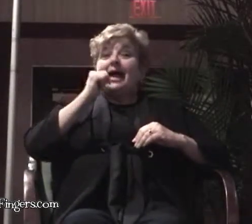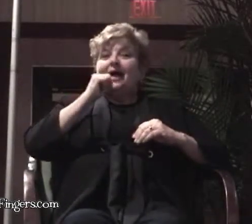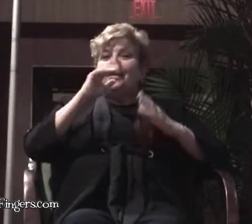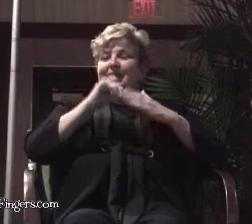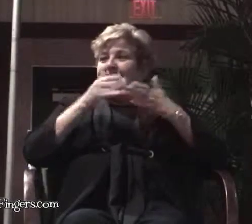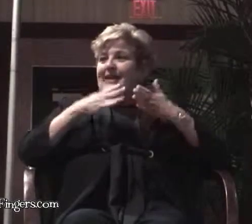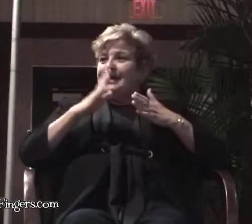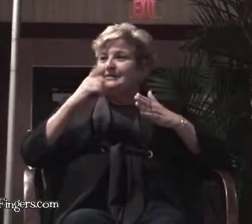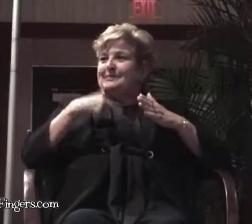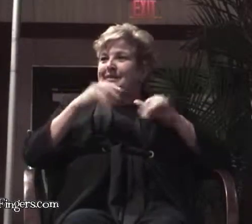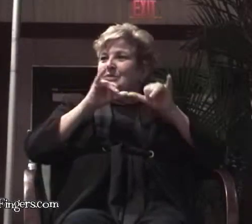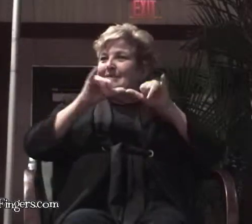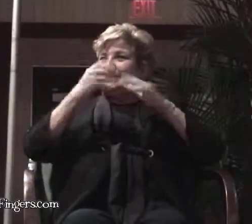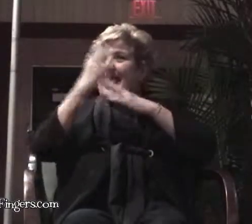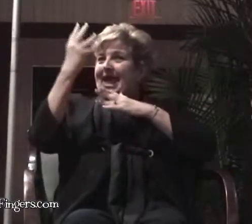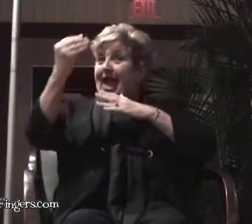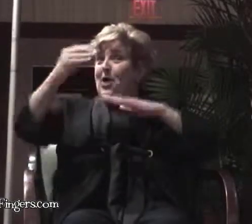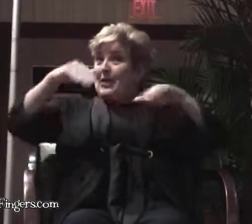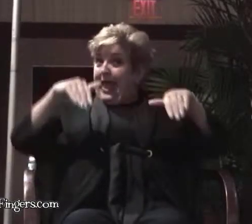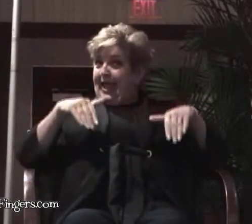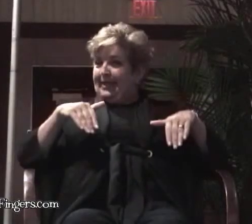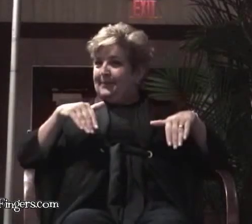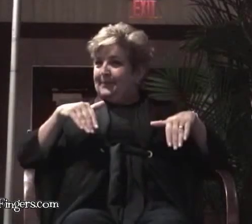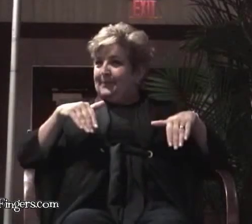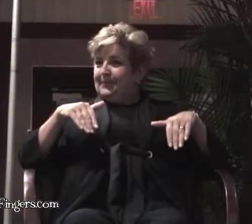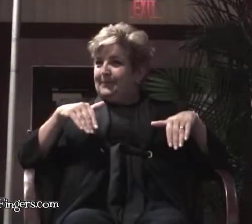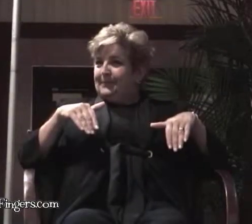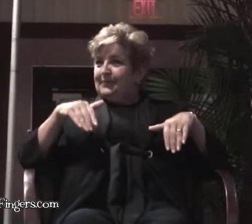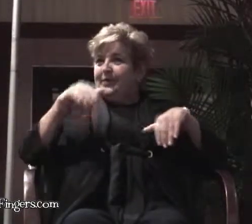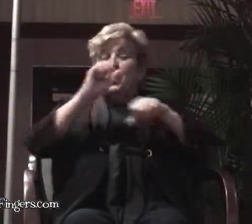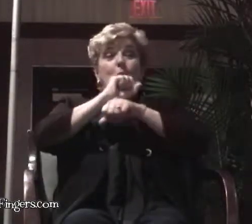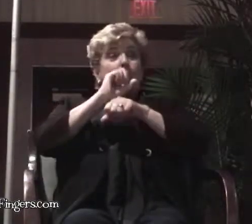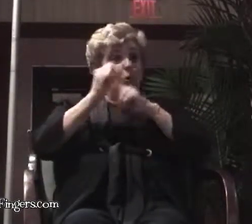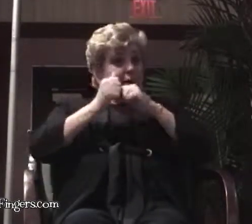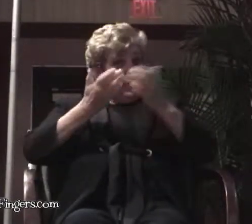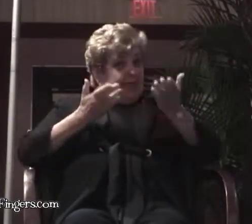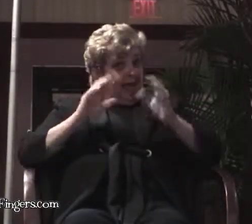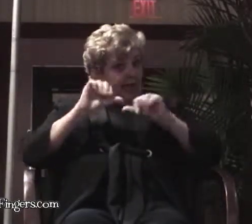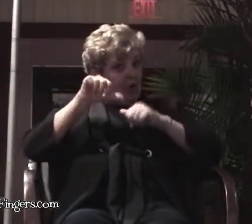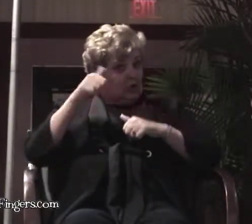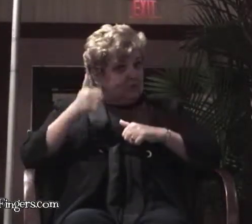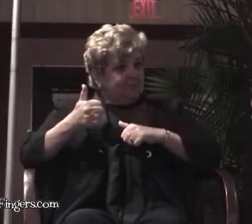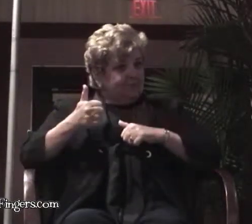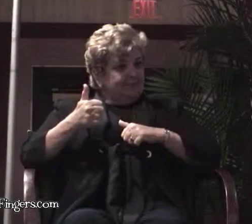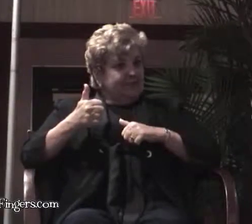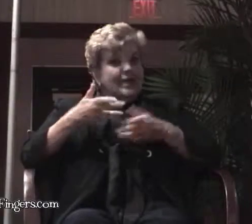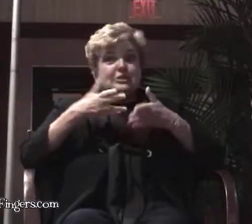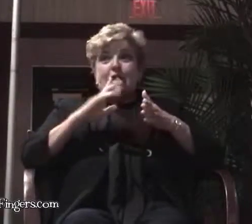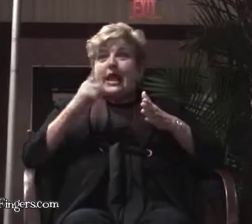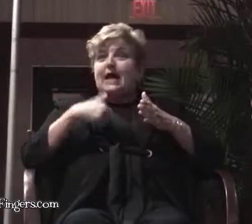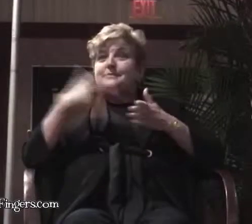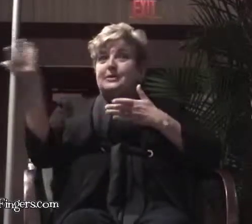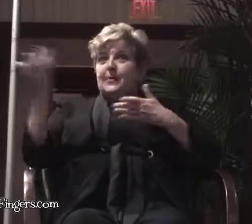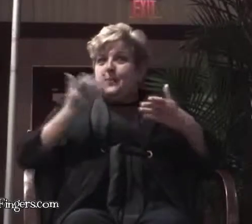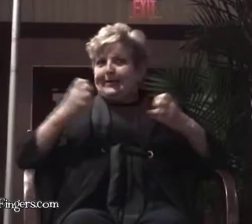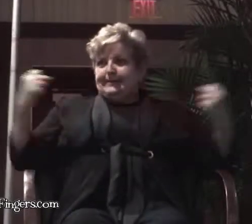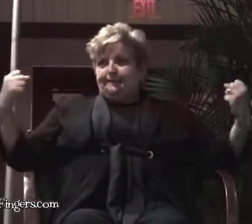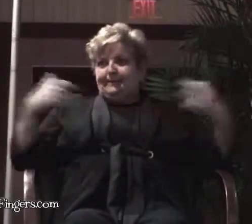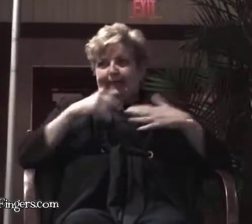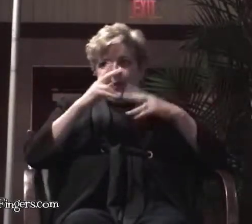out late, working with others. She allows me to bring some scary people home. She allows me